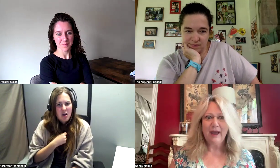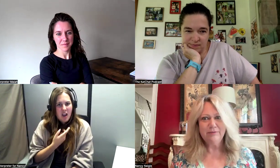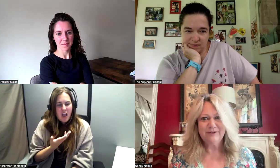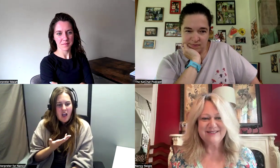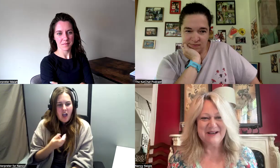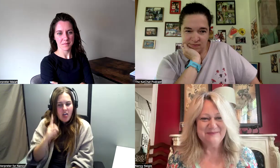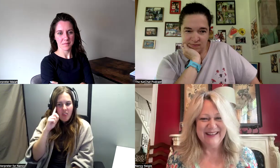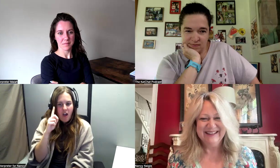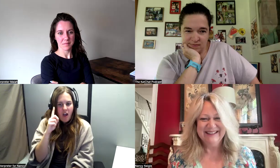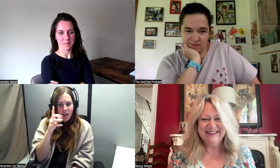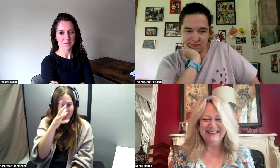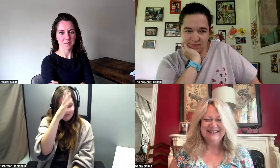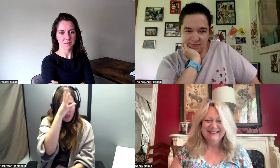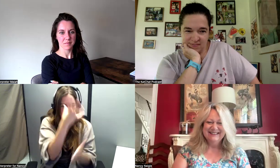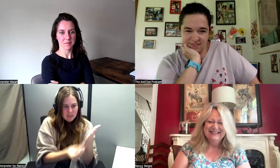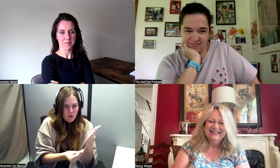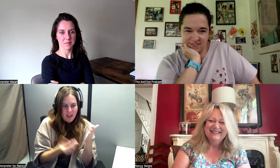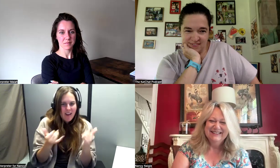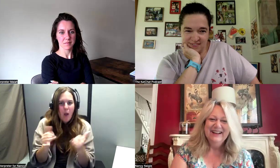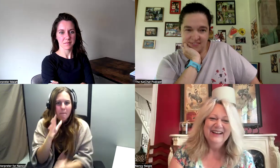not being capable of something.